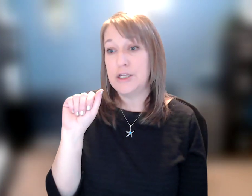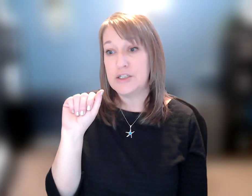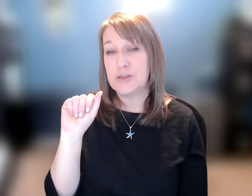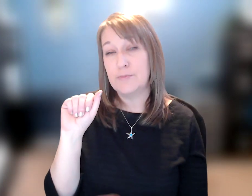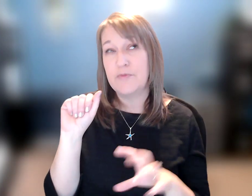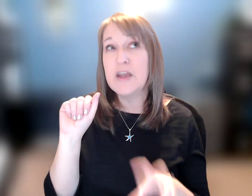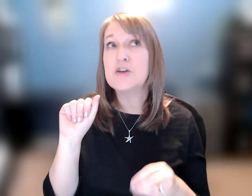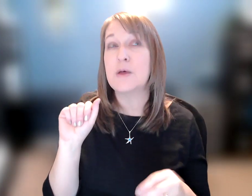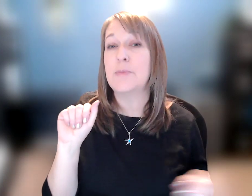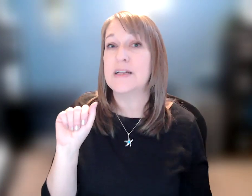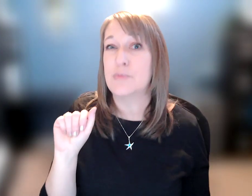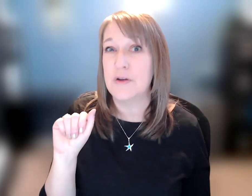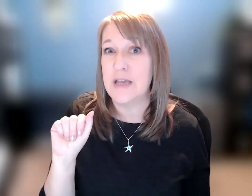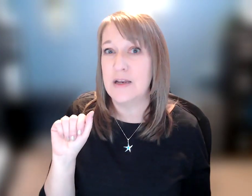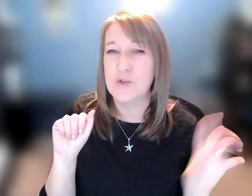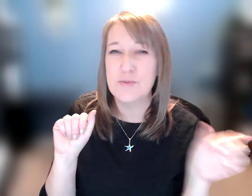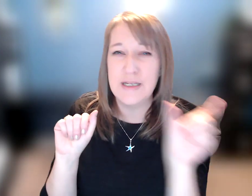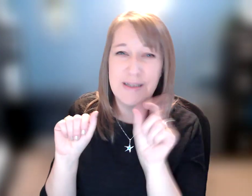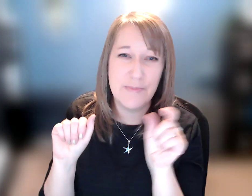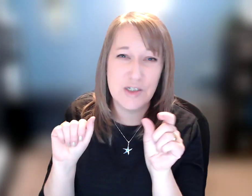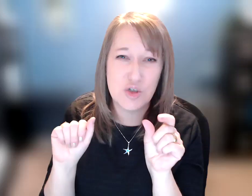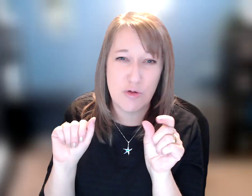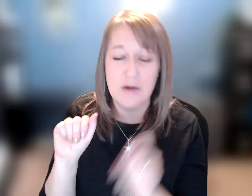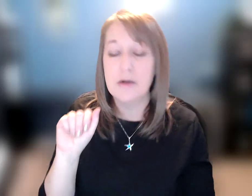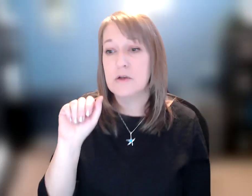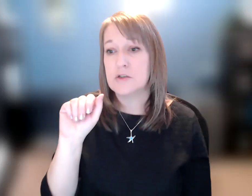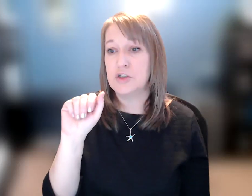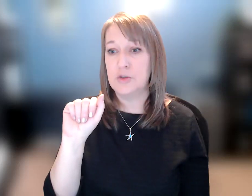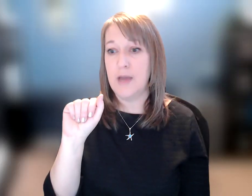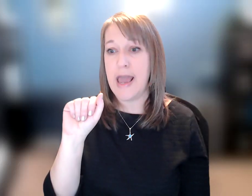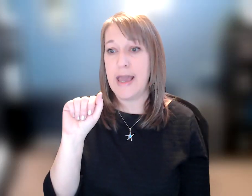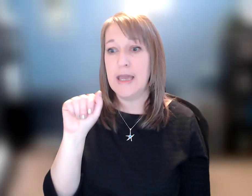is finger spelled, but it's abbreviated, which means it's shorter. So you do